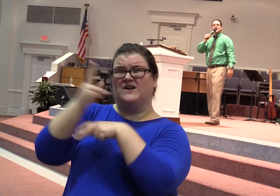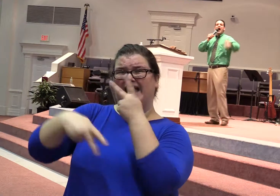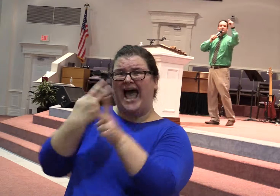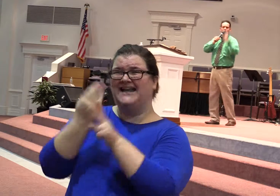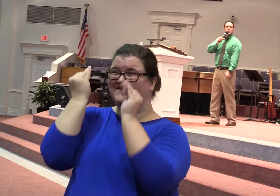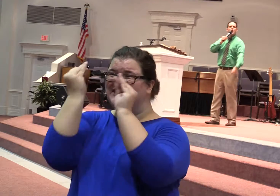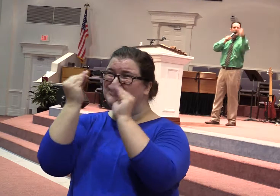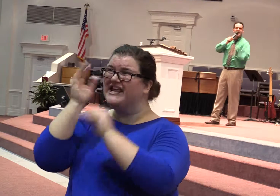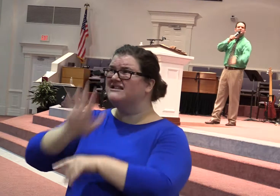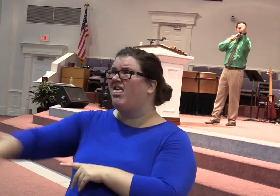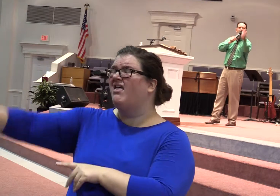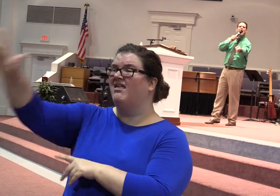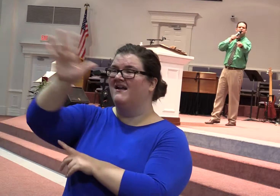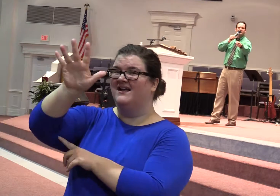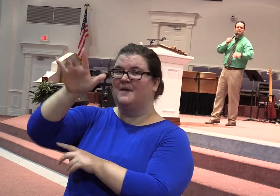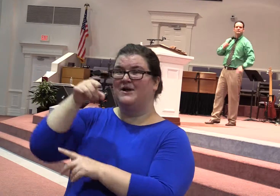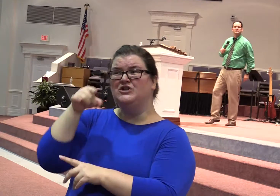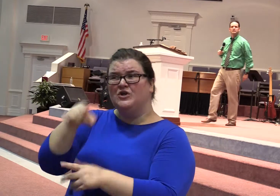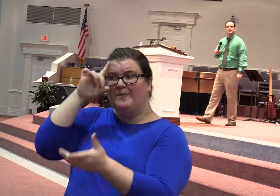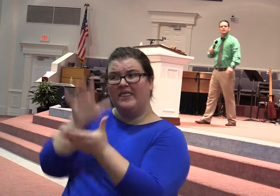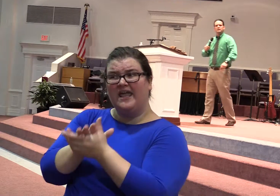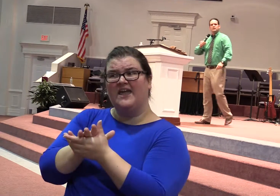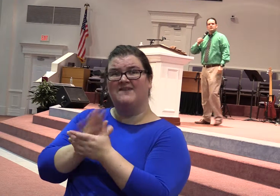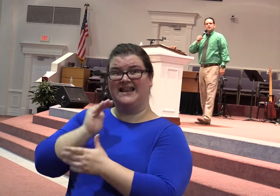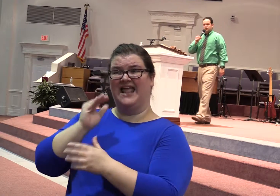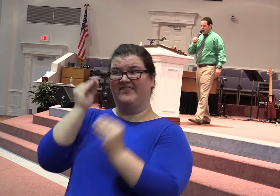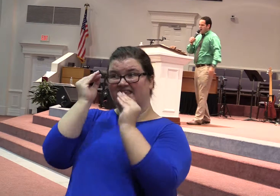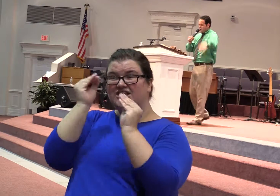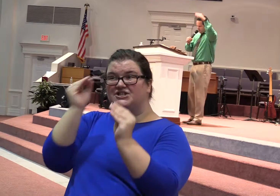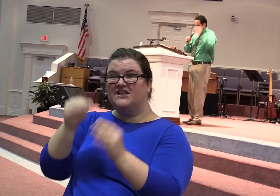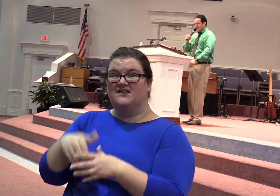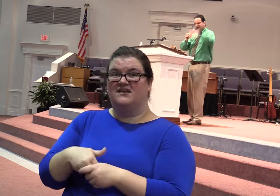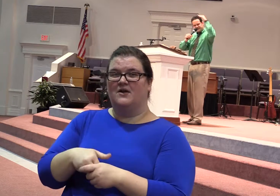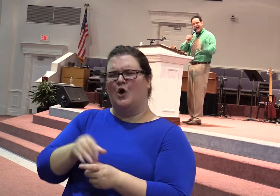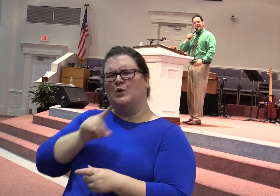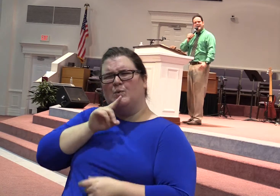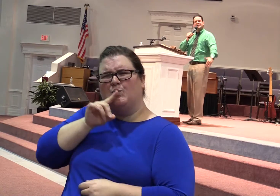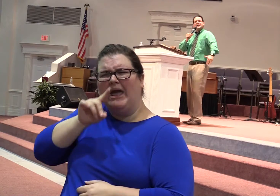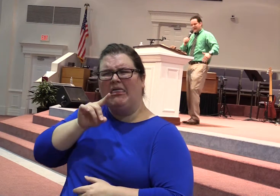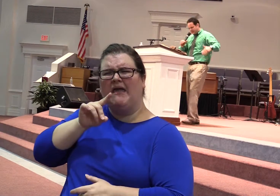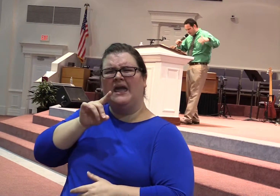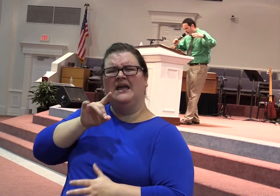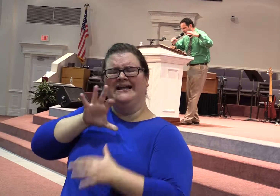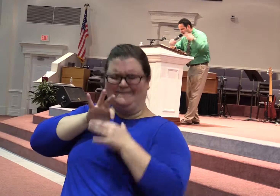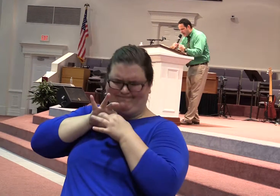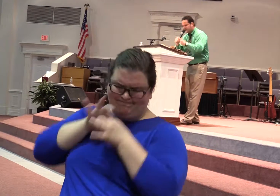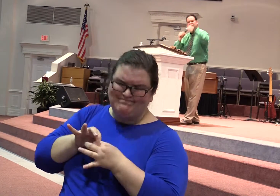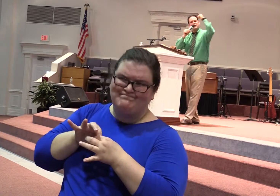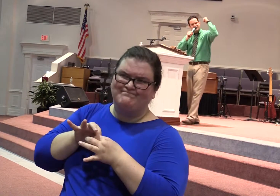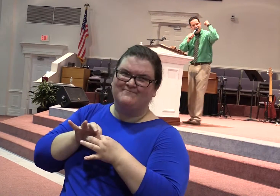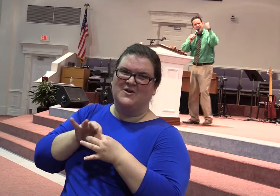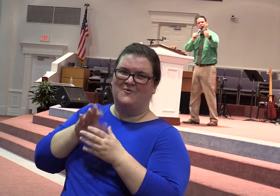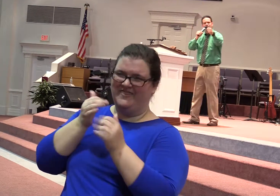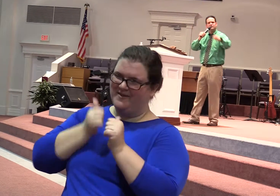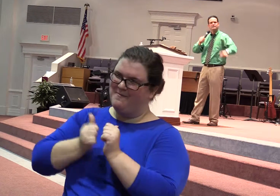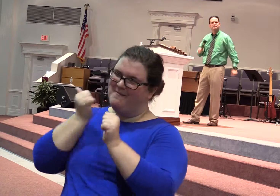there. Do you believe in the doctrine? Yeah. Are you really standing in the foundations of